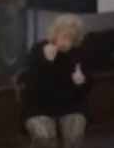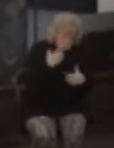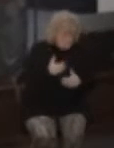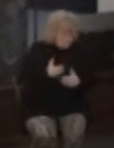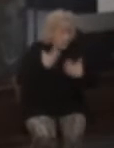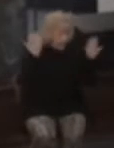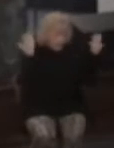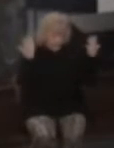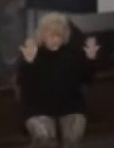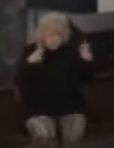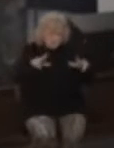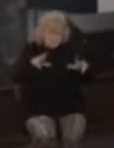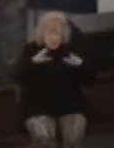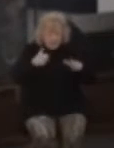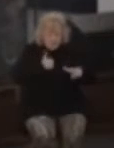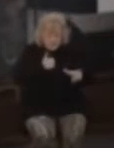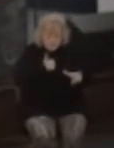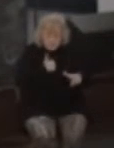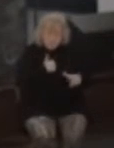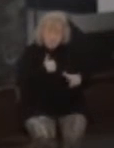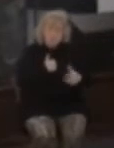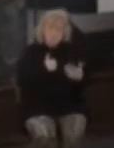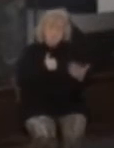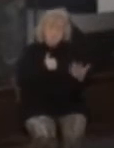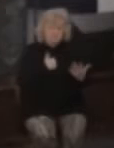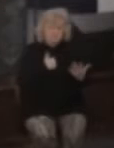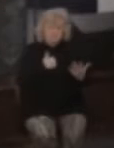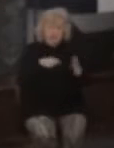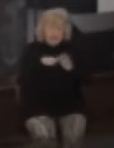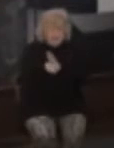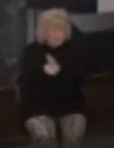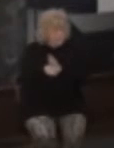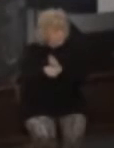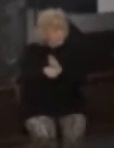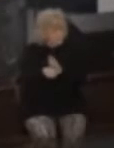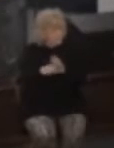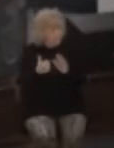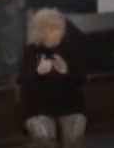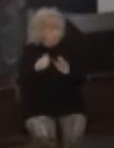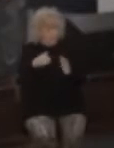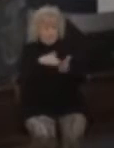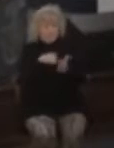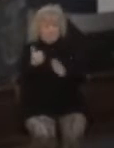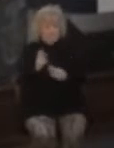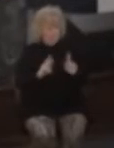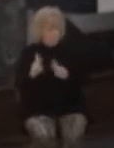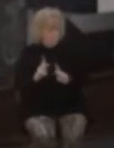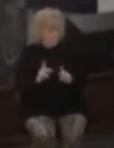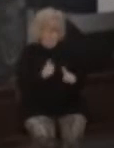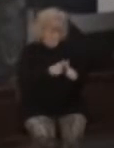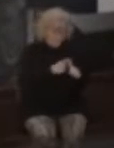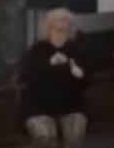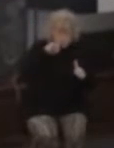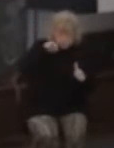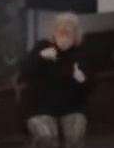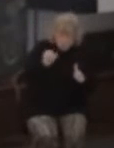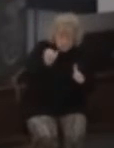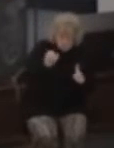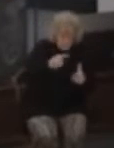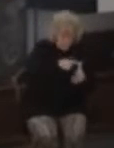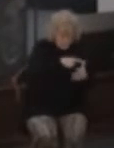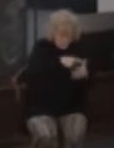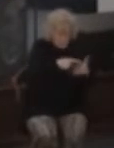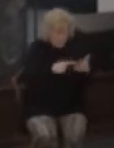rage, selfish ambition, dissensions, and factions. First comes jealousy. Then comes the other things.